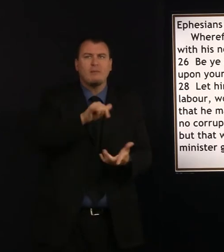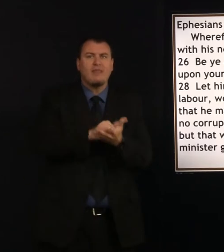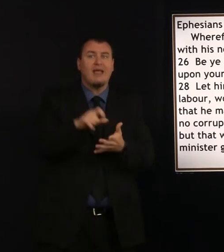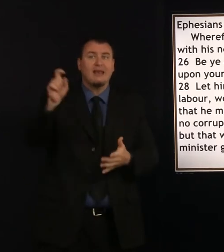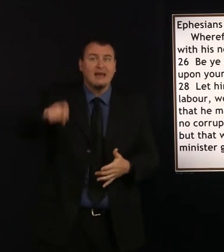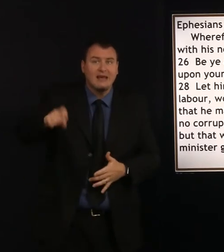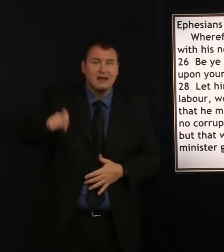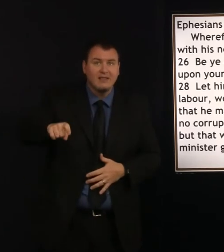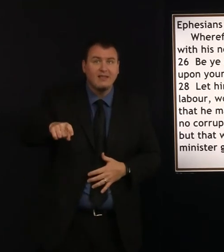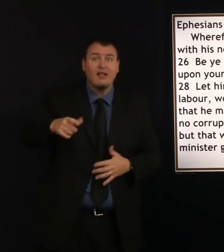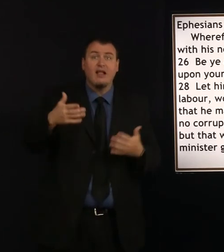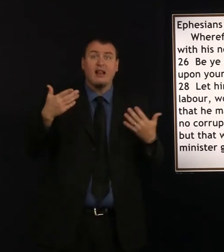needeth.